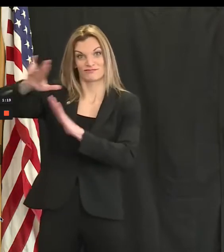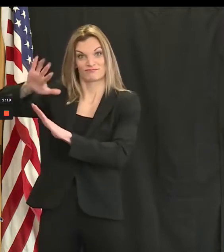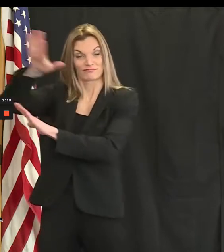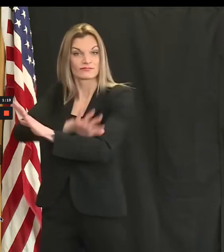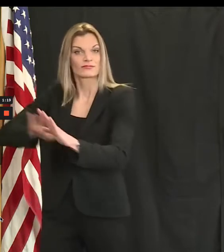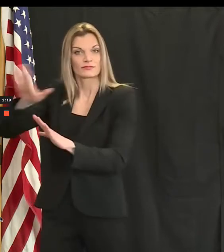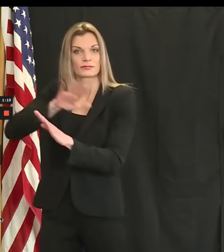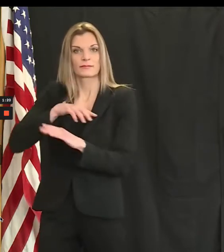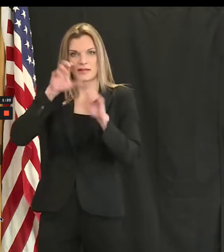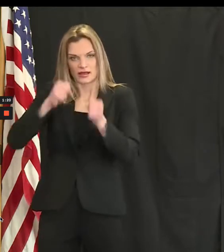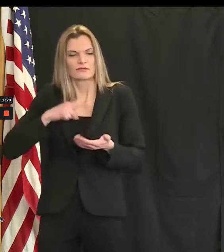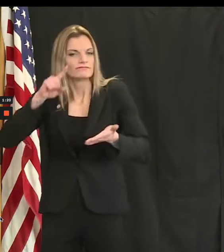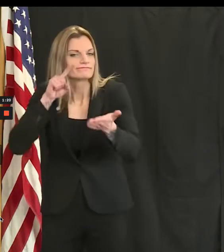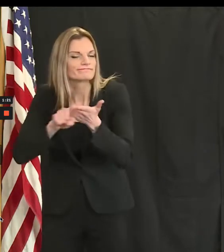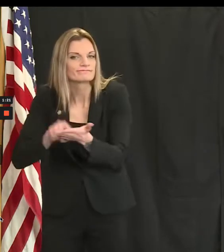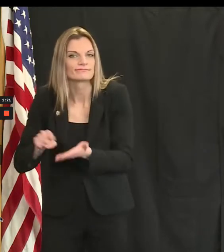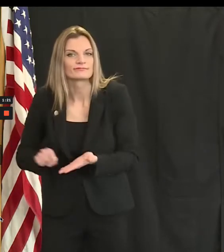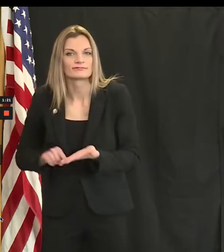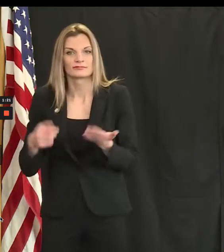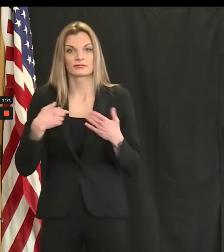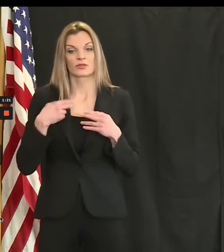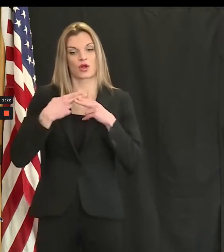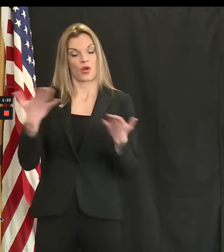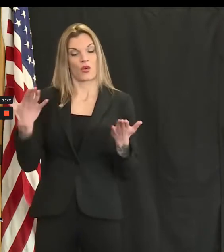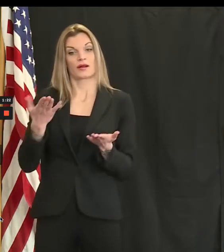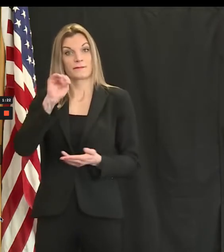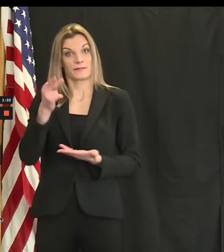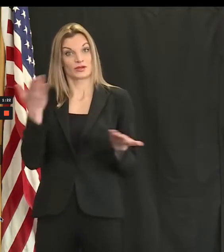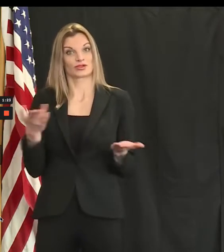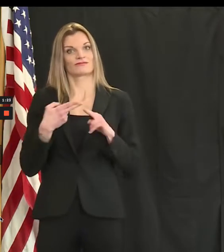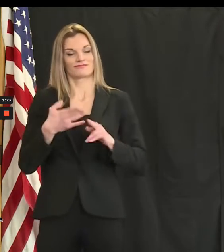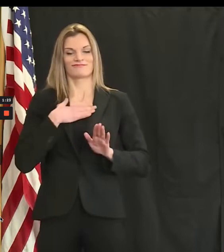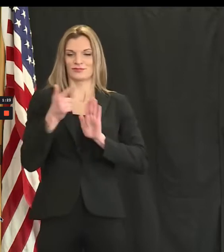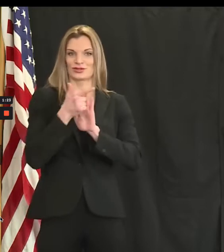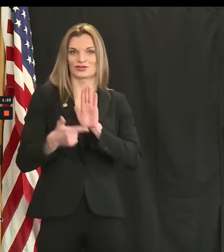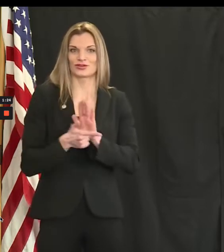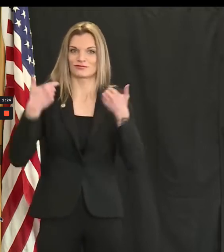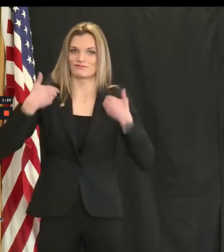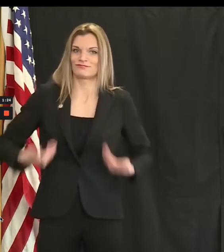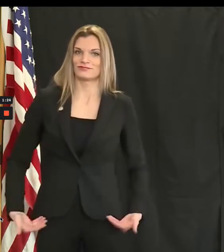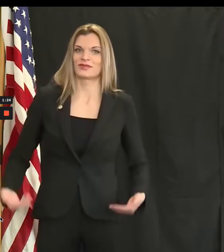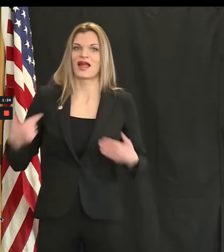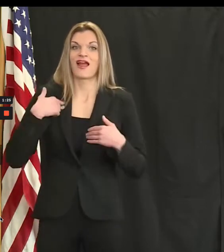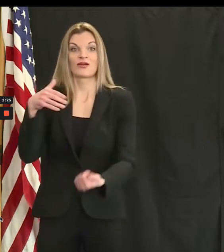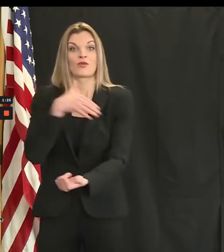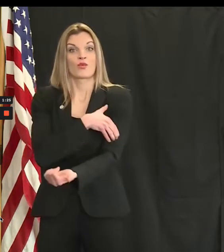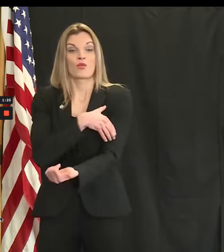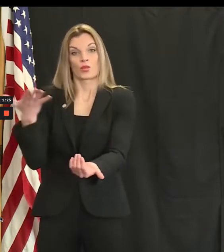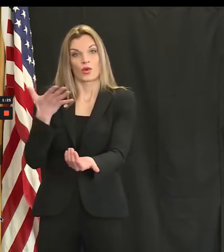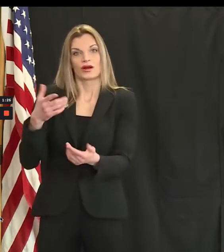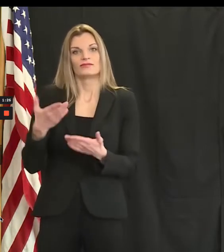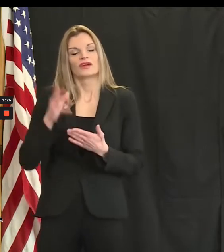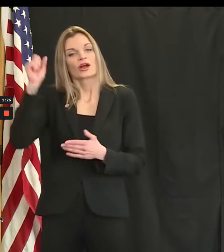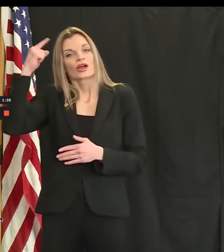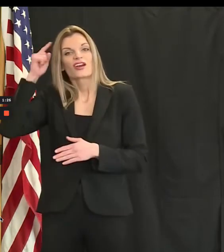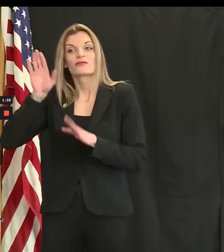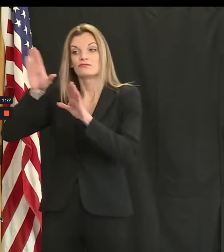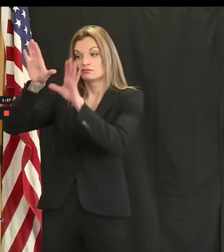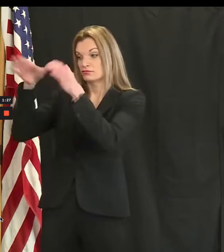attorney for our state government, charged by law with providing legal representation to state governmental bodies and